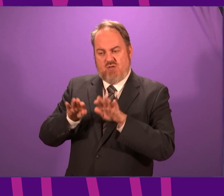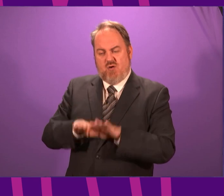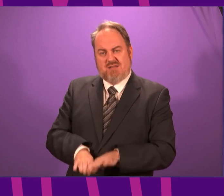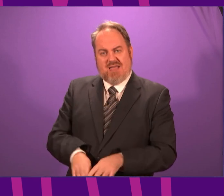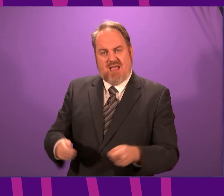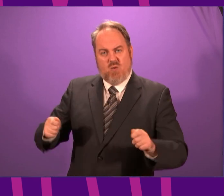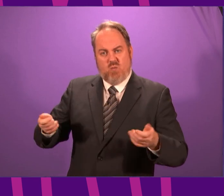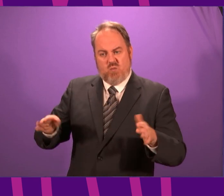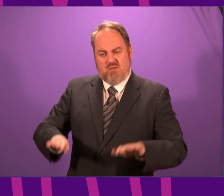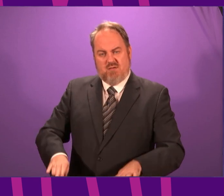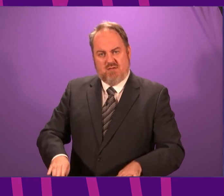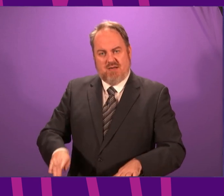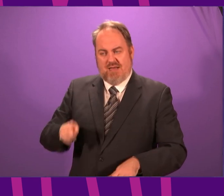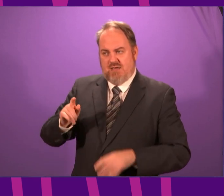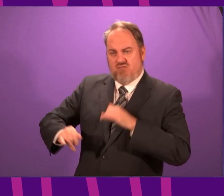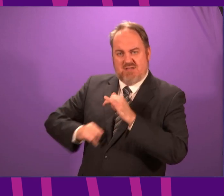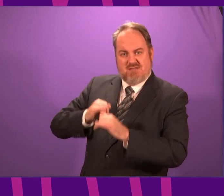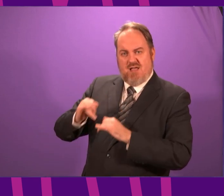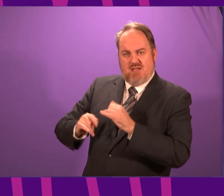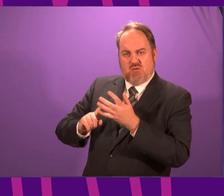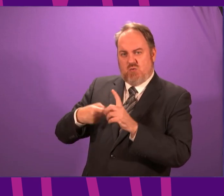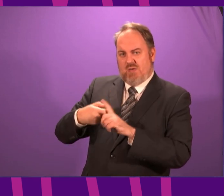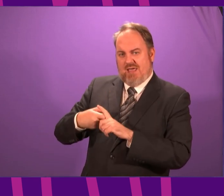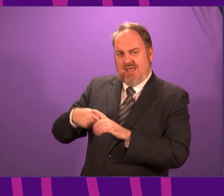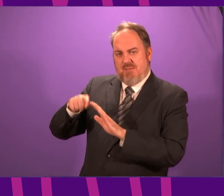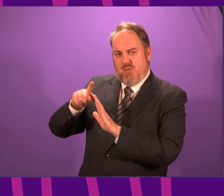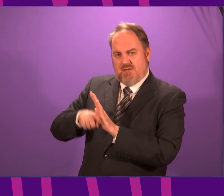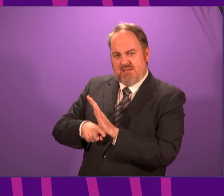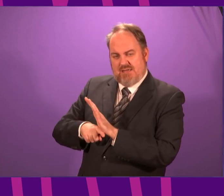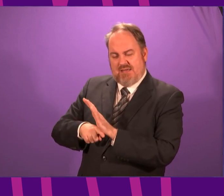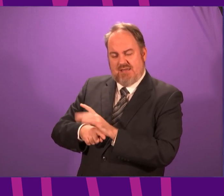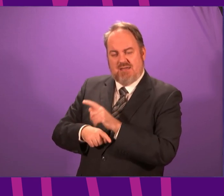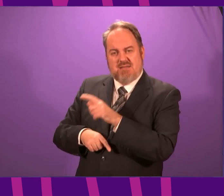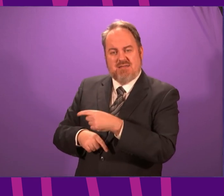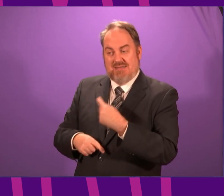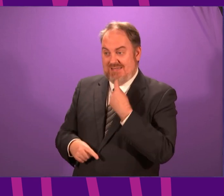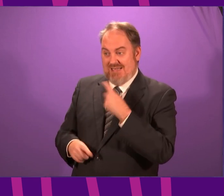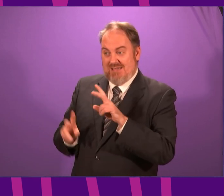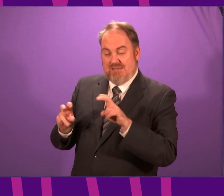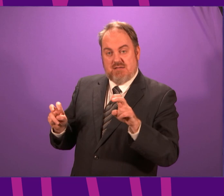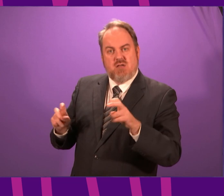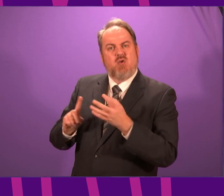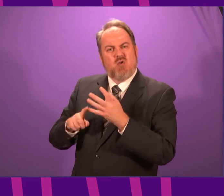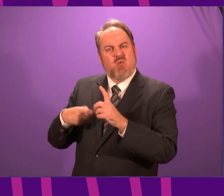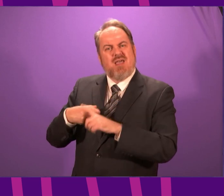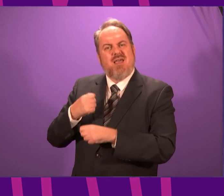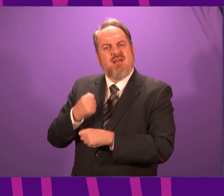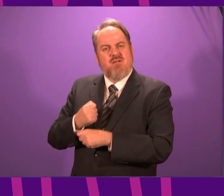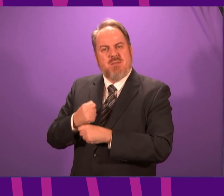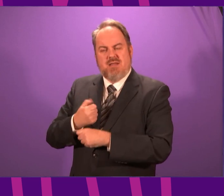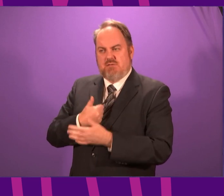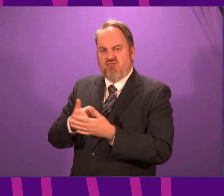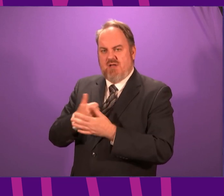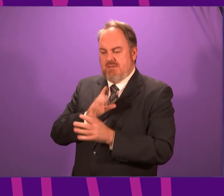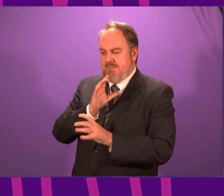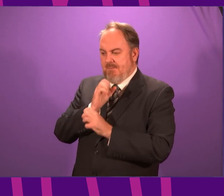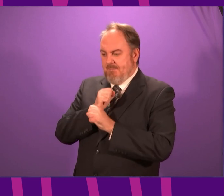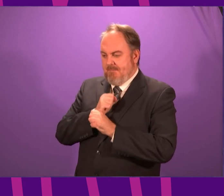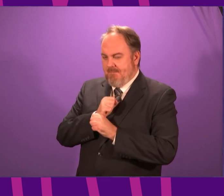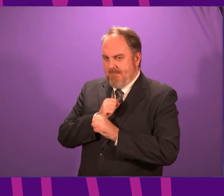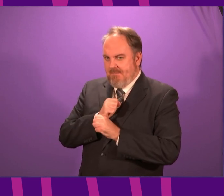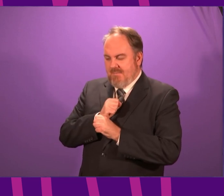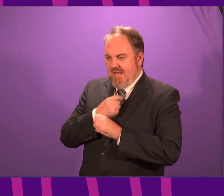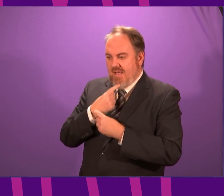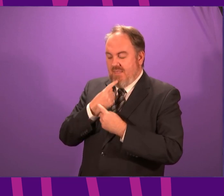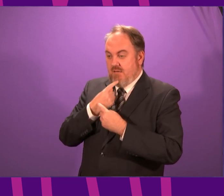its policy. And I quote Mr Drakeford, it was the tendency to keep, this is about UK Government, tendency to keep its cards close to its own chest, and then